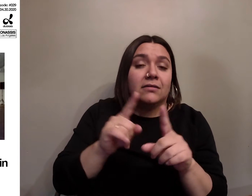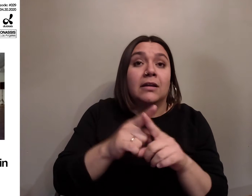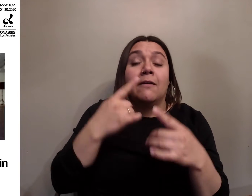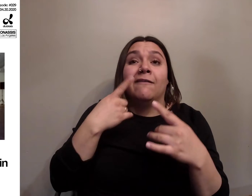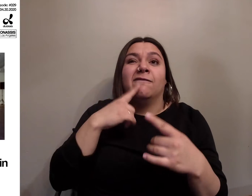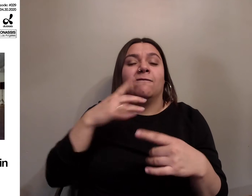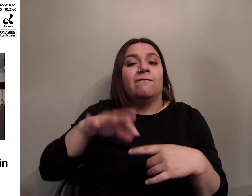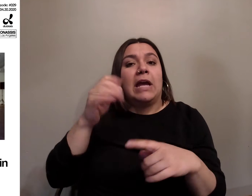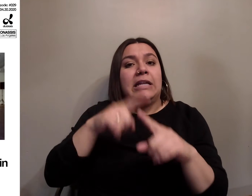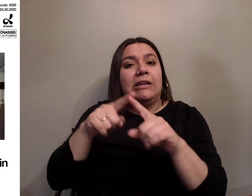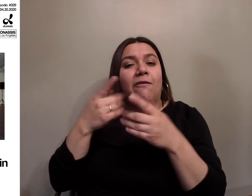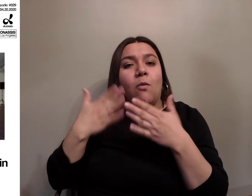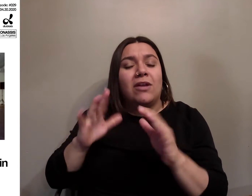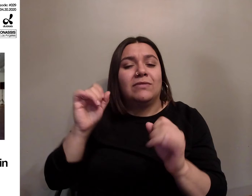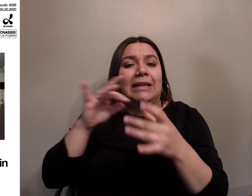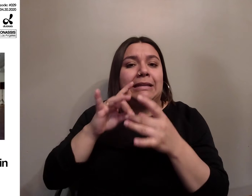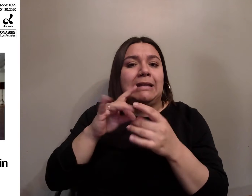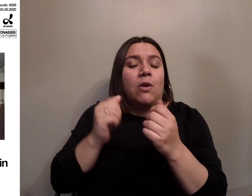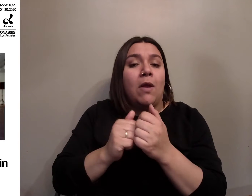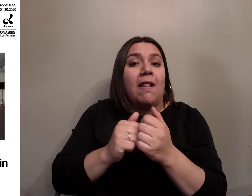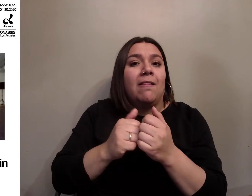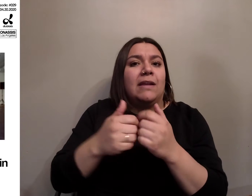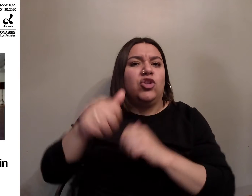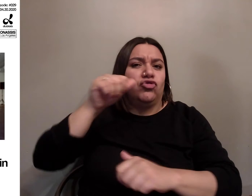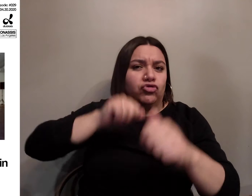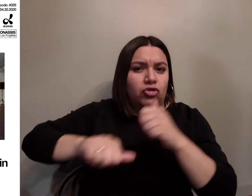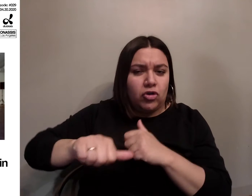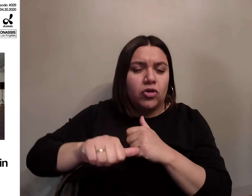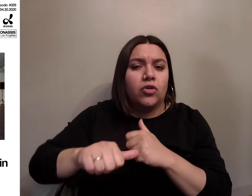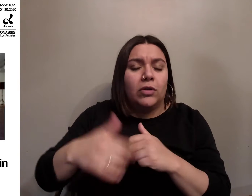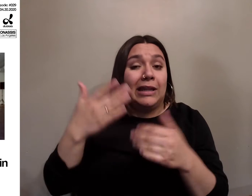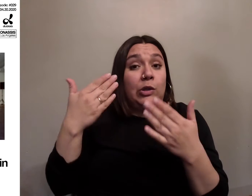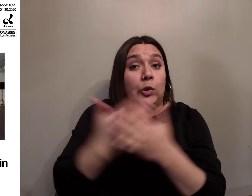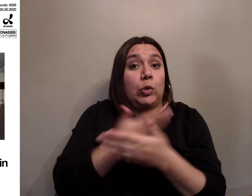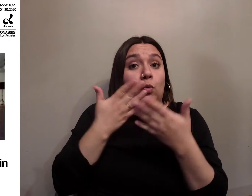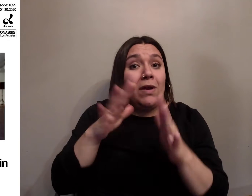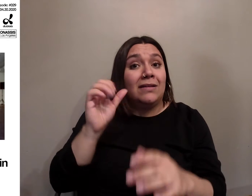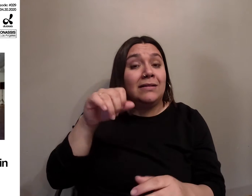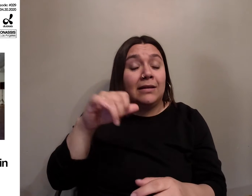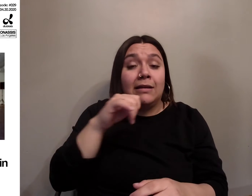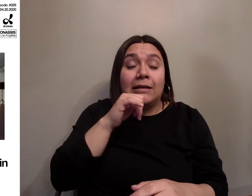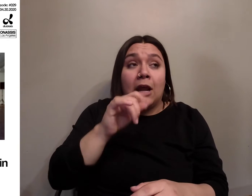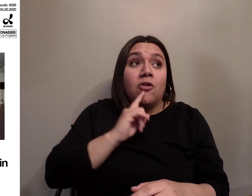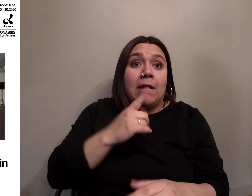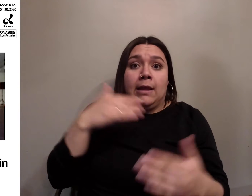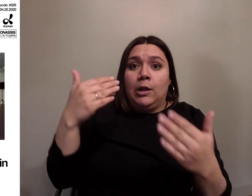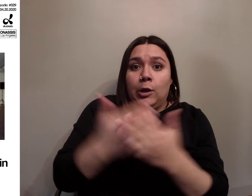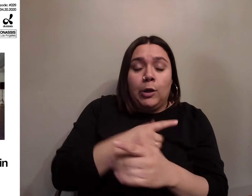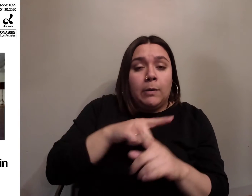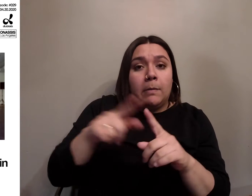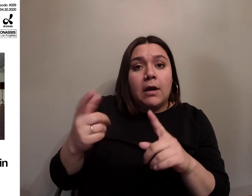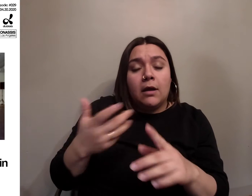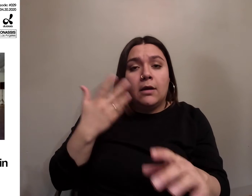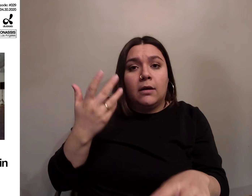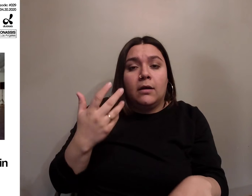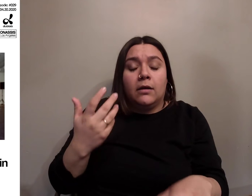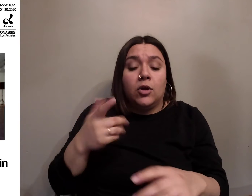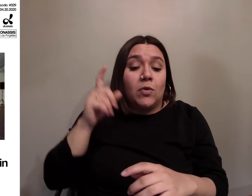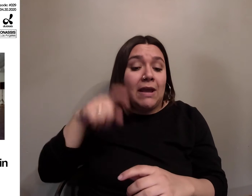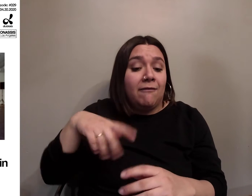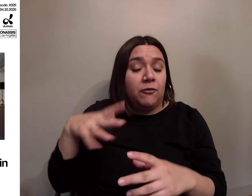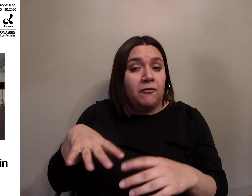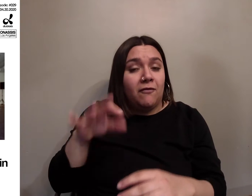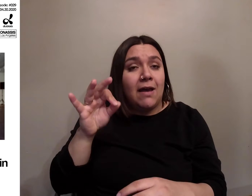and find ways to connect with one another in these new ways. I mean, they're not really new, but we have